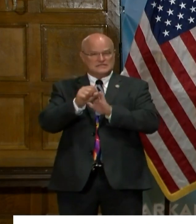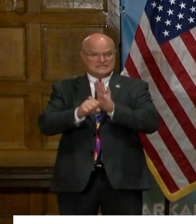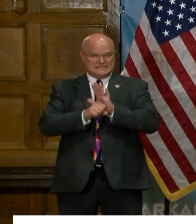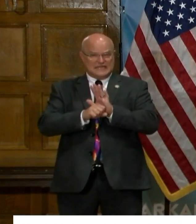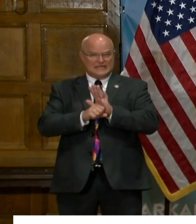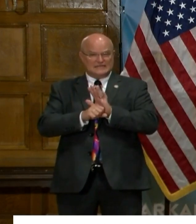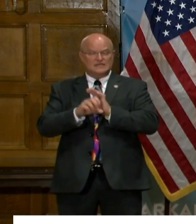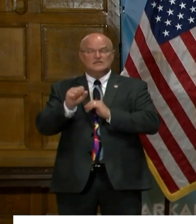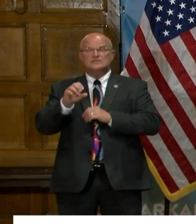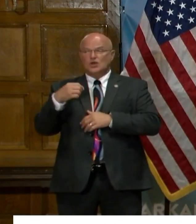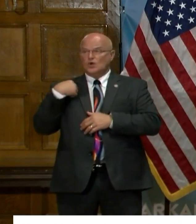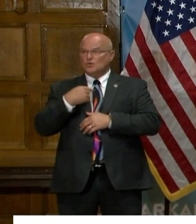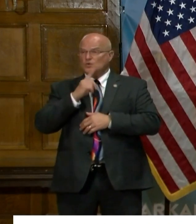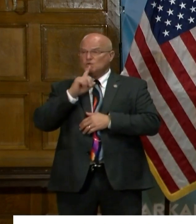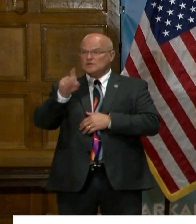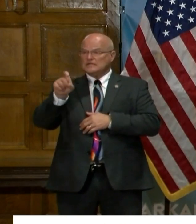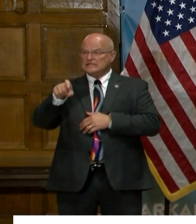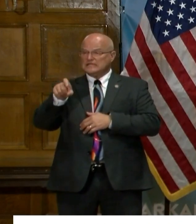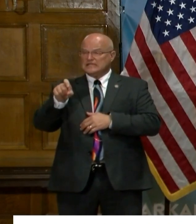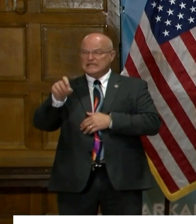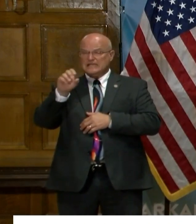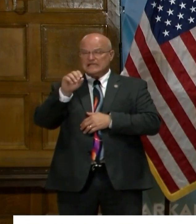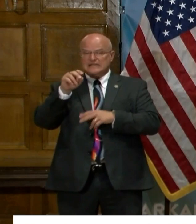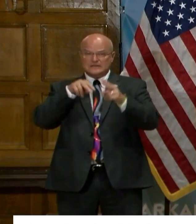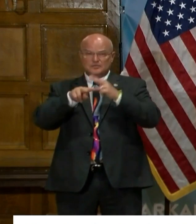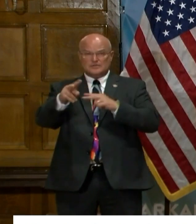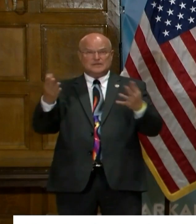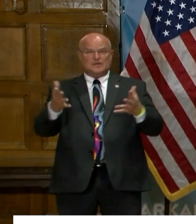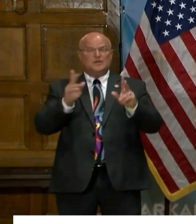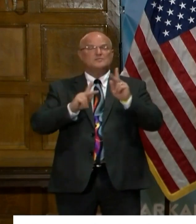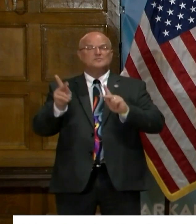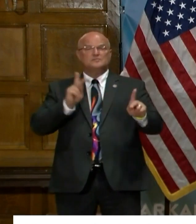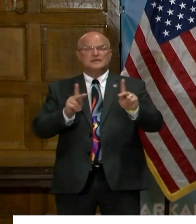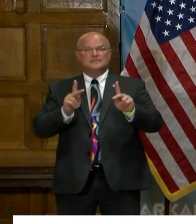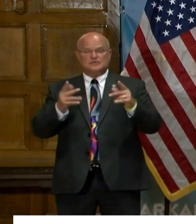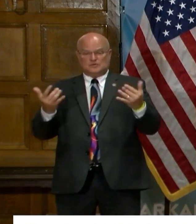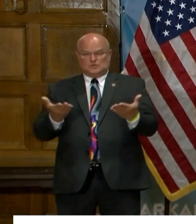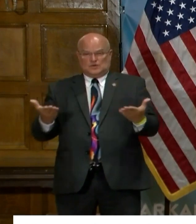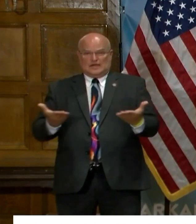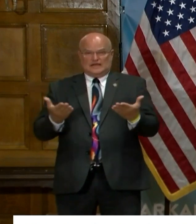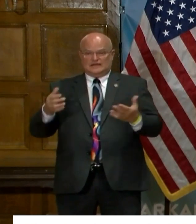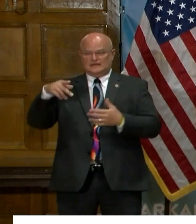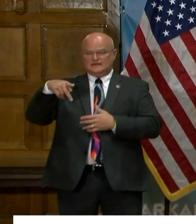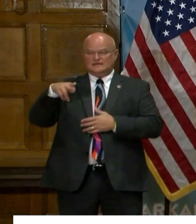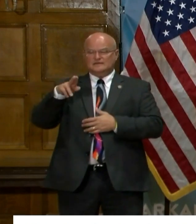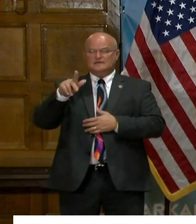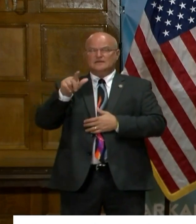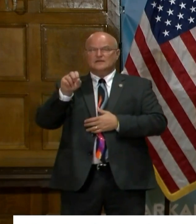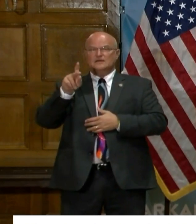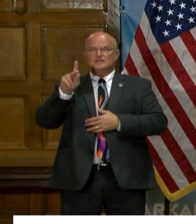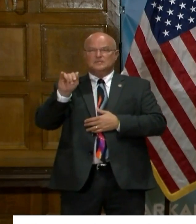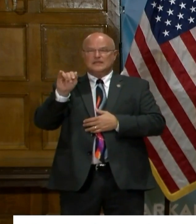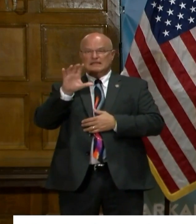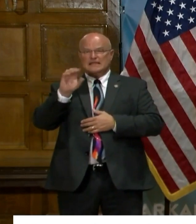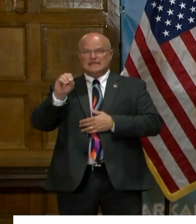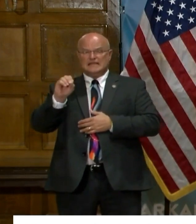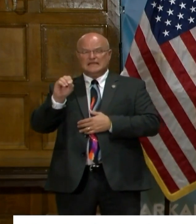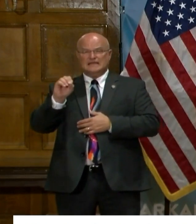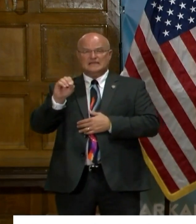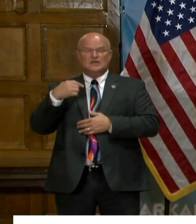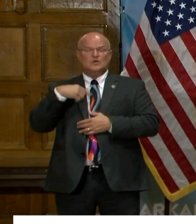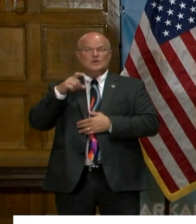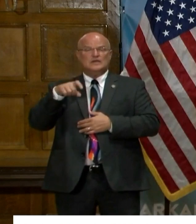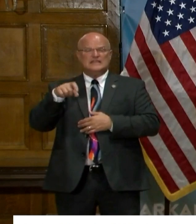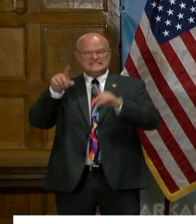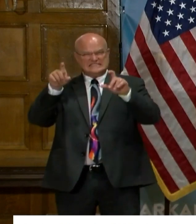of the state. So we really need the perception here of people right here in Pulaski County and in central Arkansas.